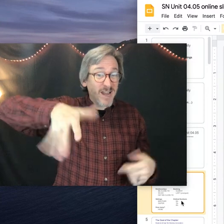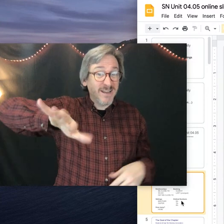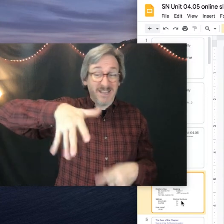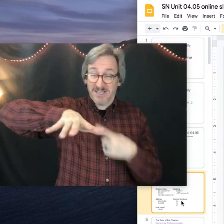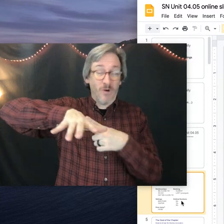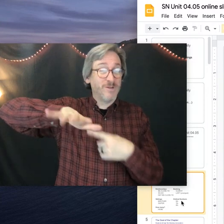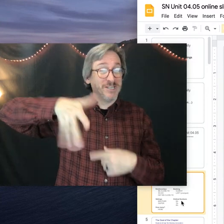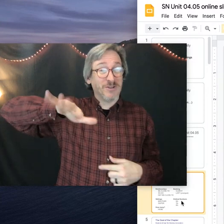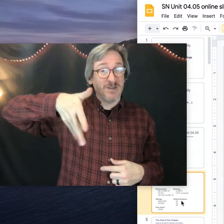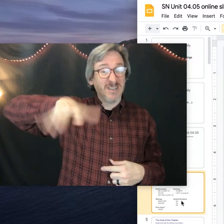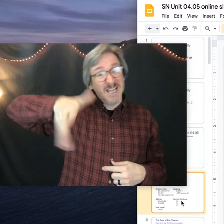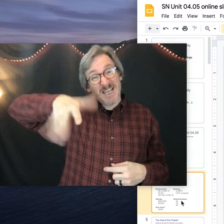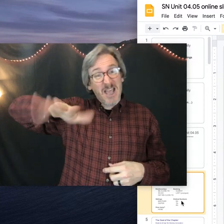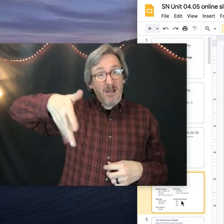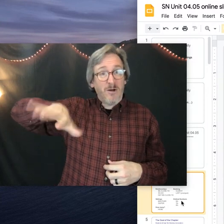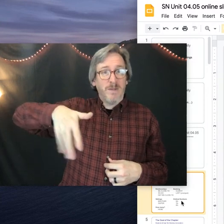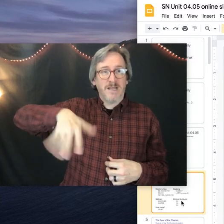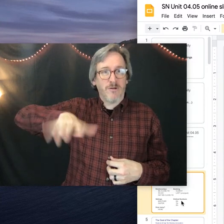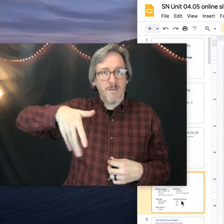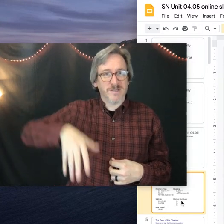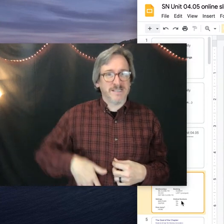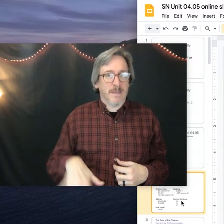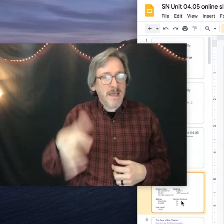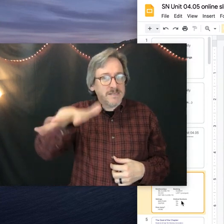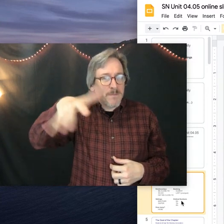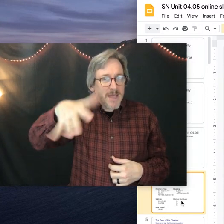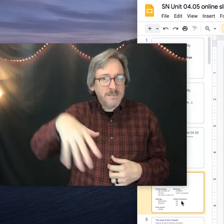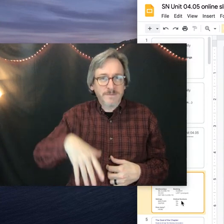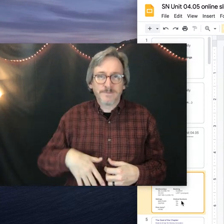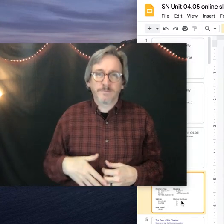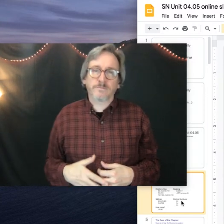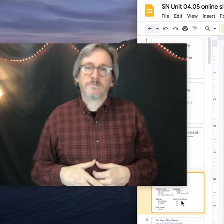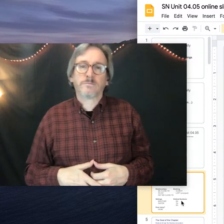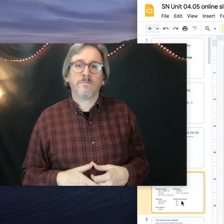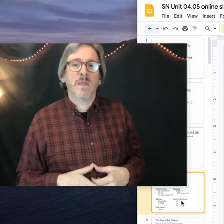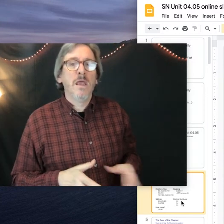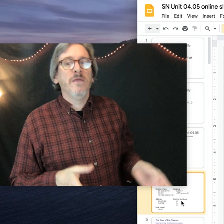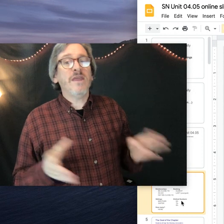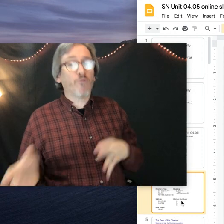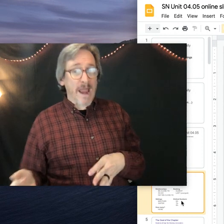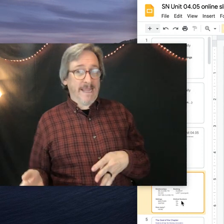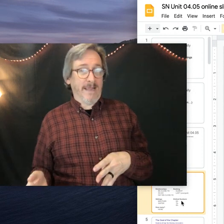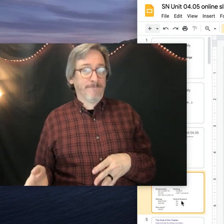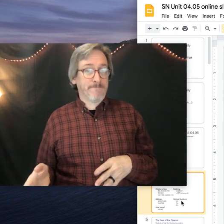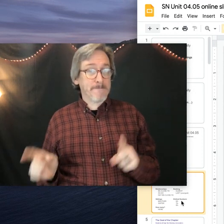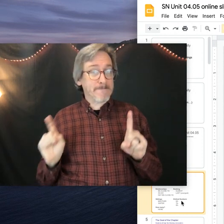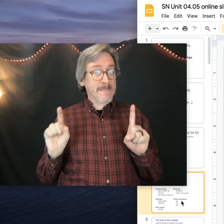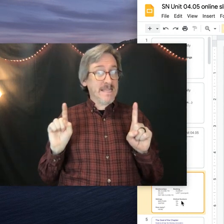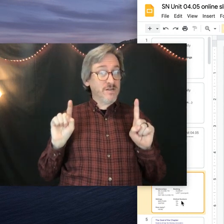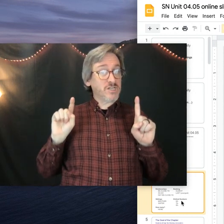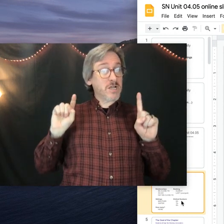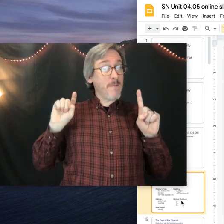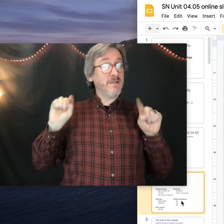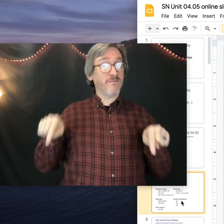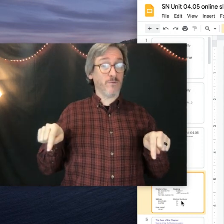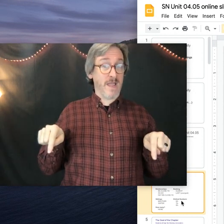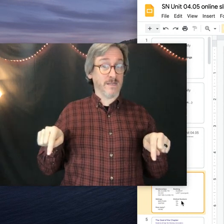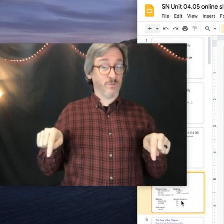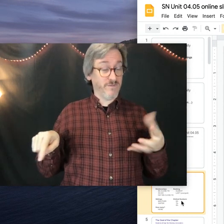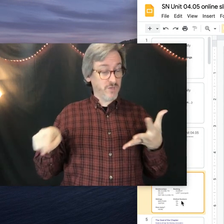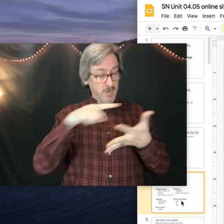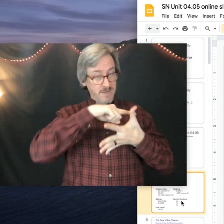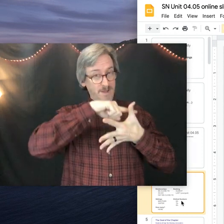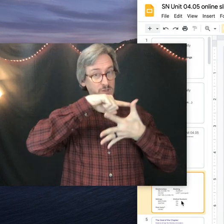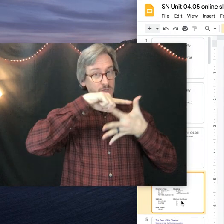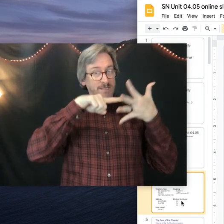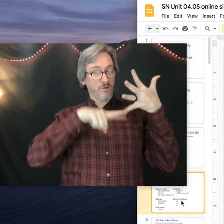So, right? This is always a good one. My grandma used to say, men's amends. Then ranking. Now, there's a couple of different ways.